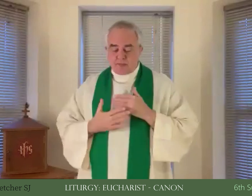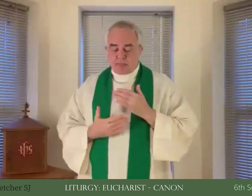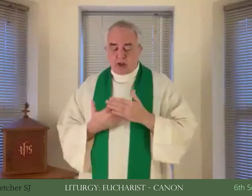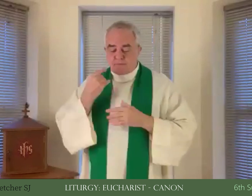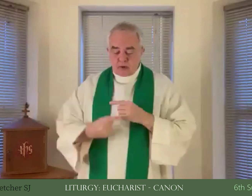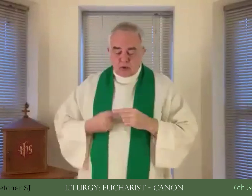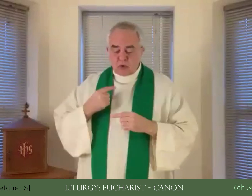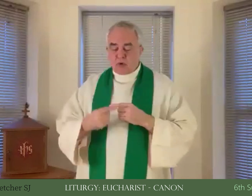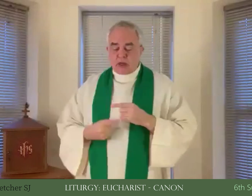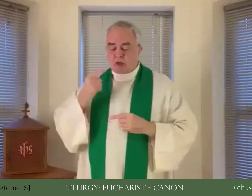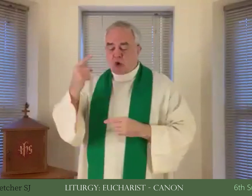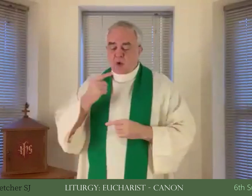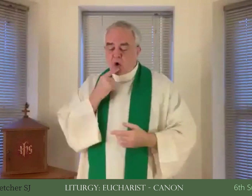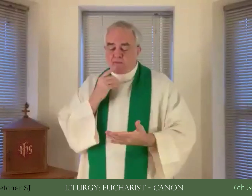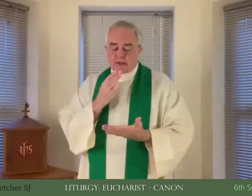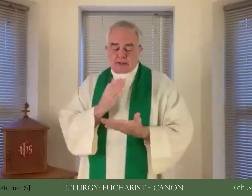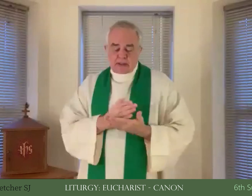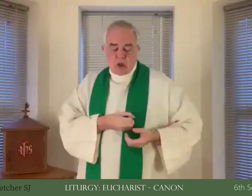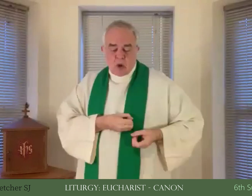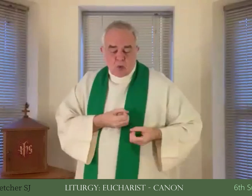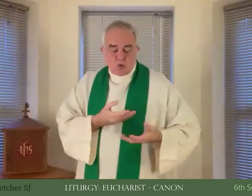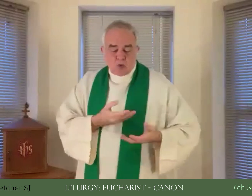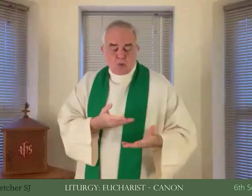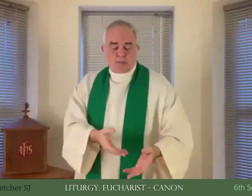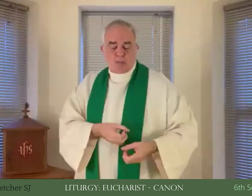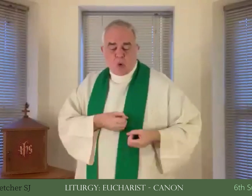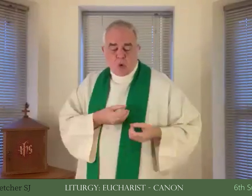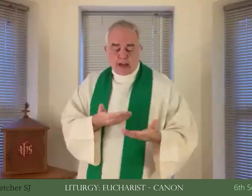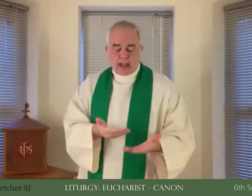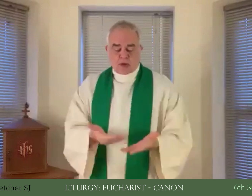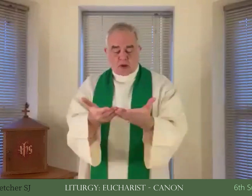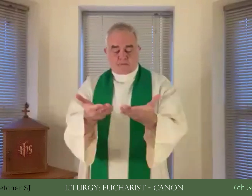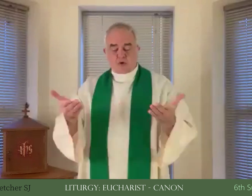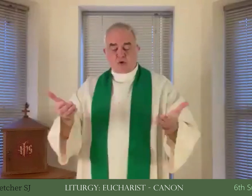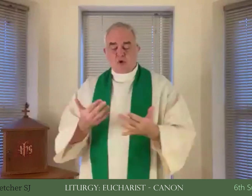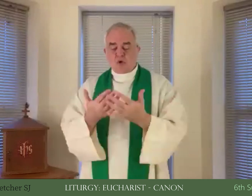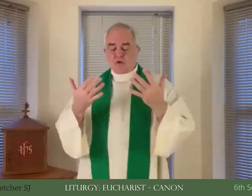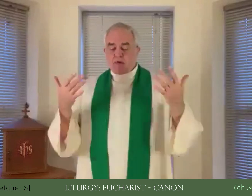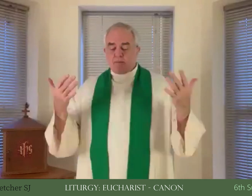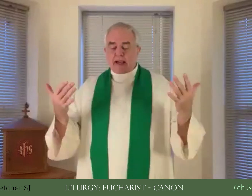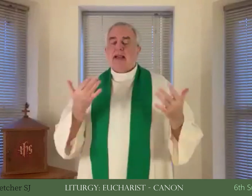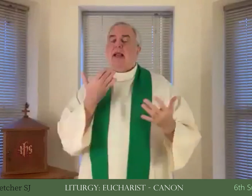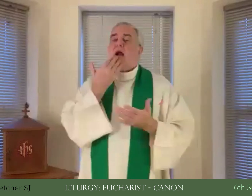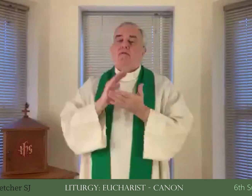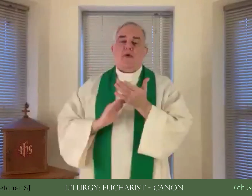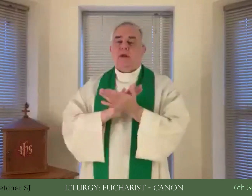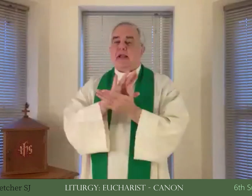blood of the new eternal covenant, which will be poured out for you and for many for the forgiveness